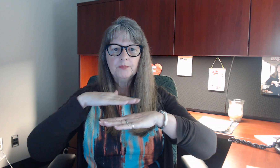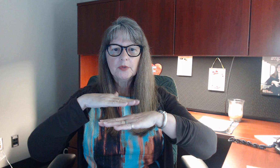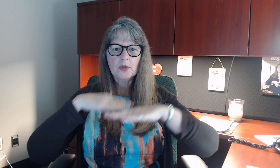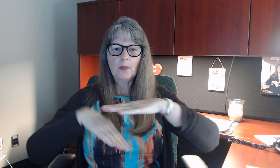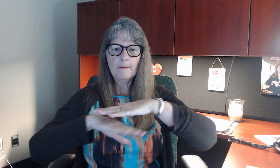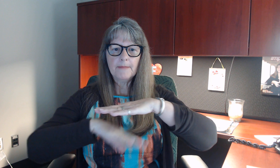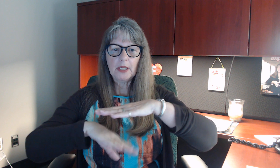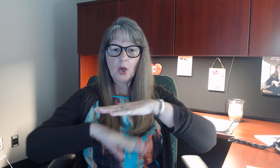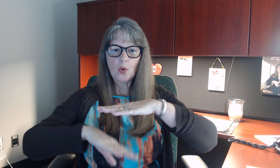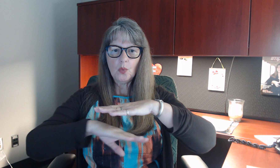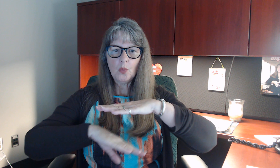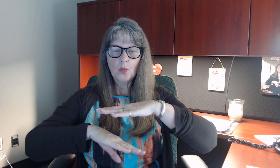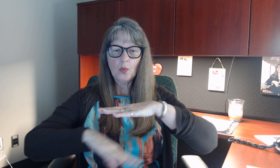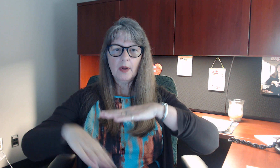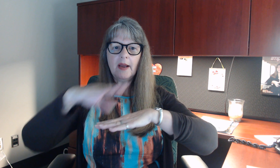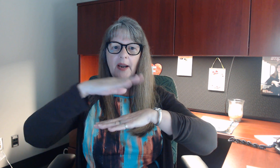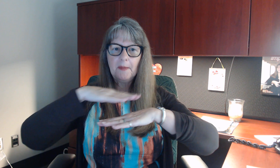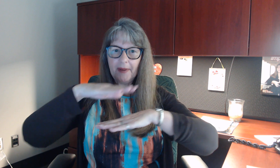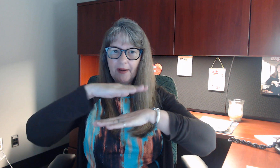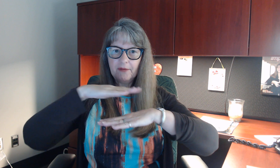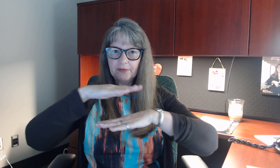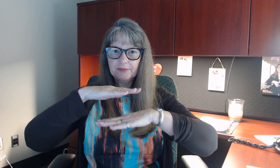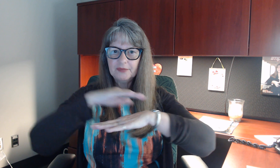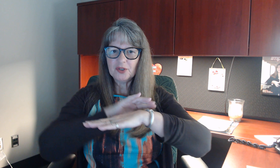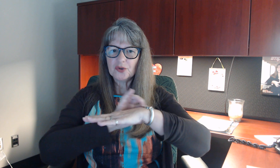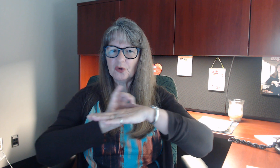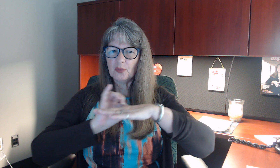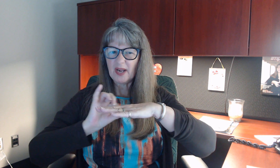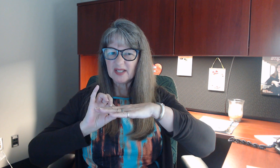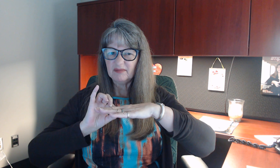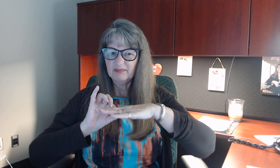So below and above. This is your horizon.